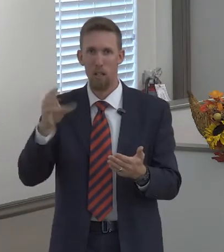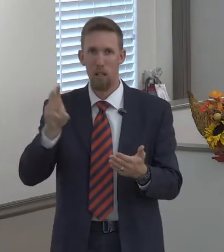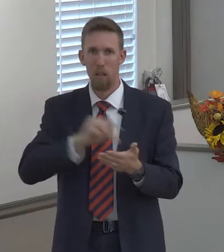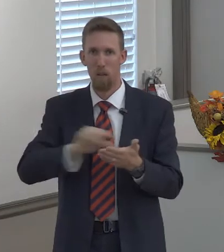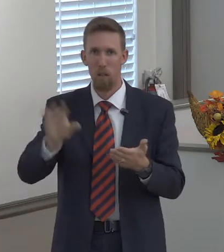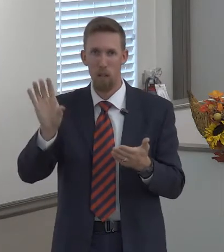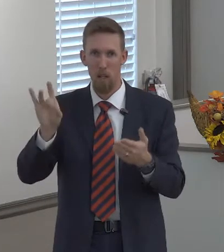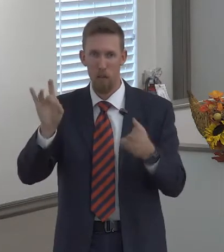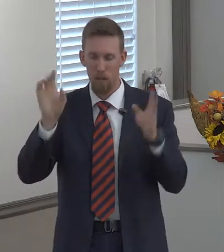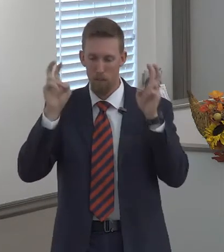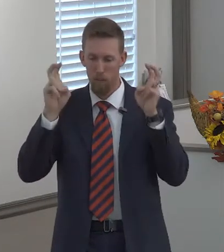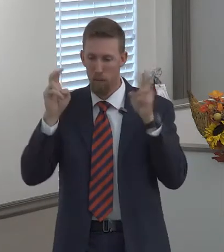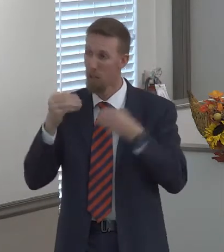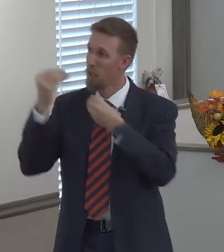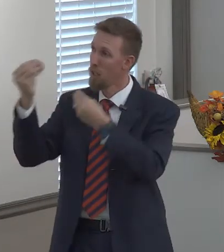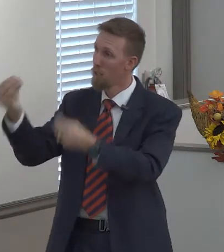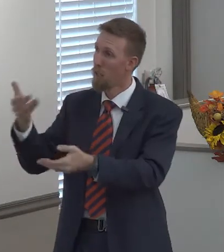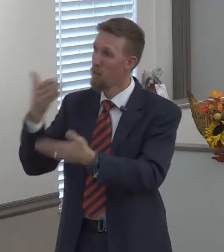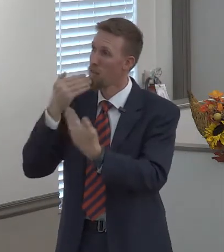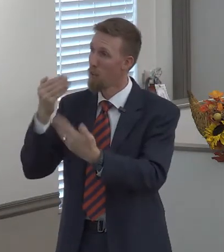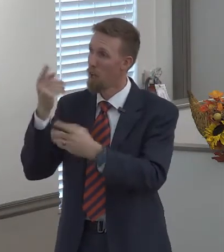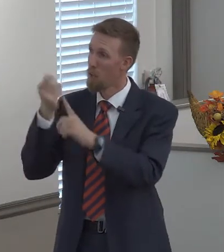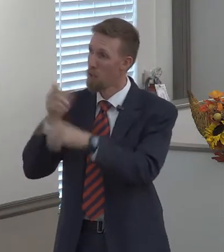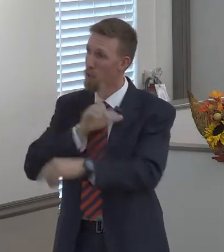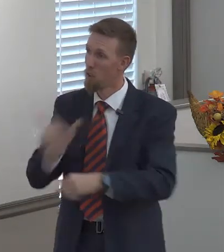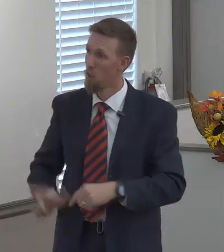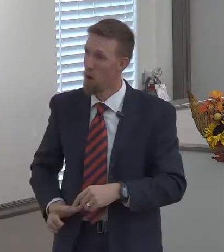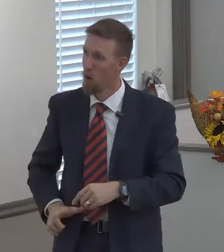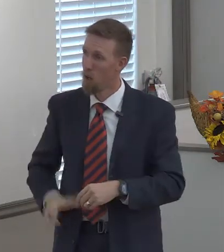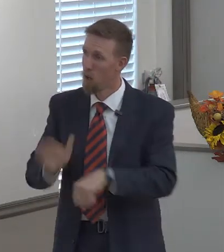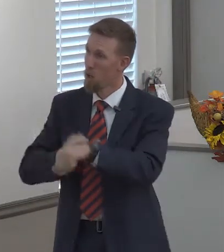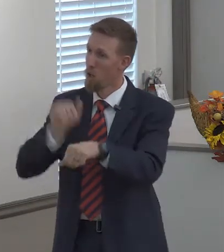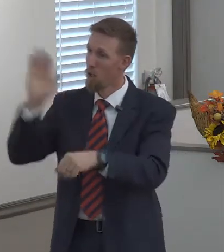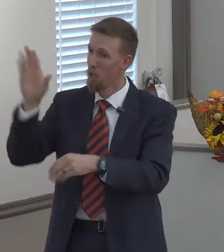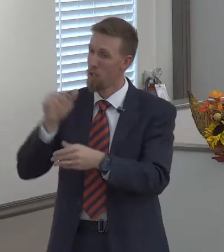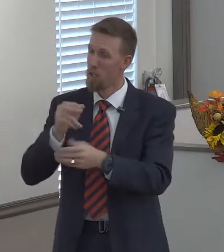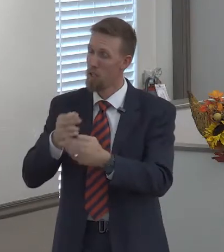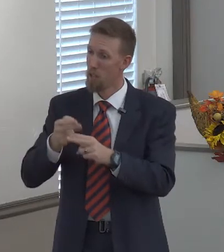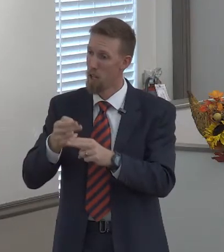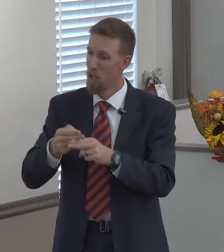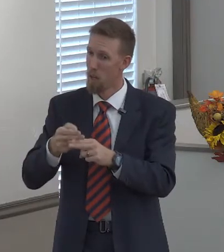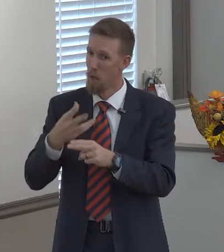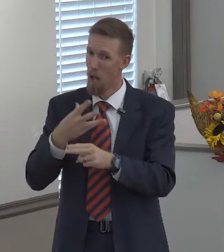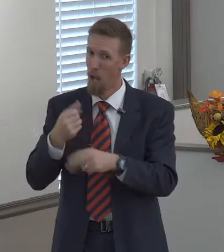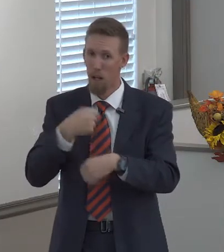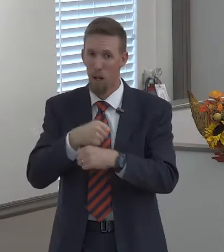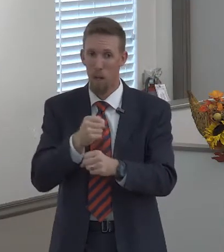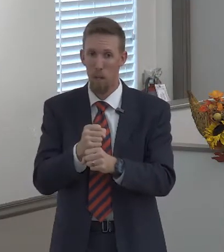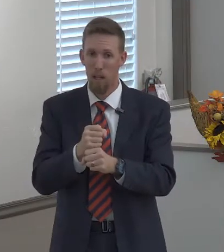I'm speaking to God's people, I think that it's easy for us to let things